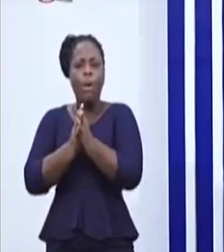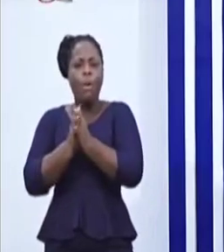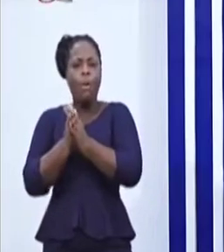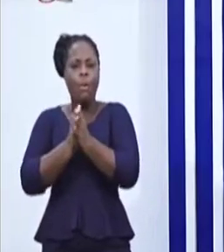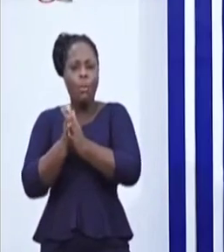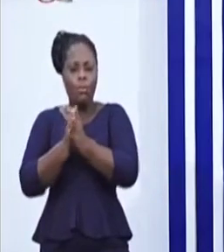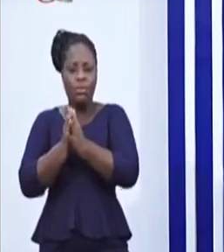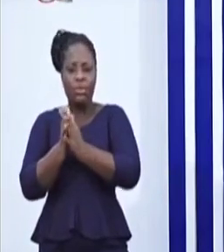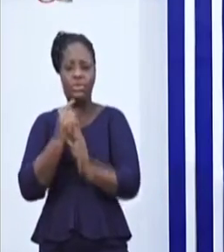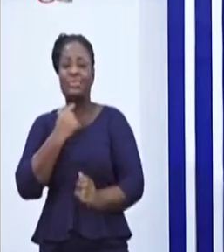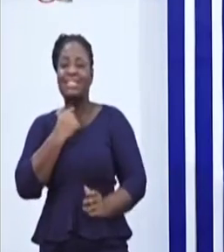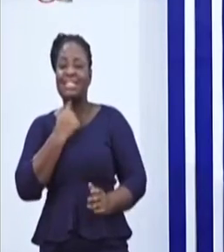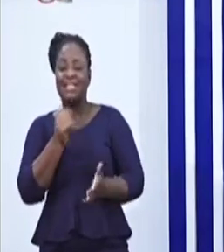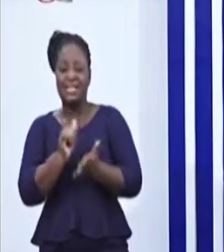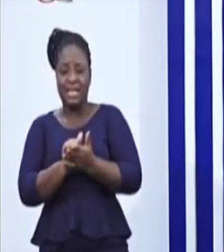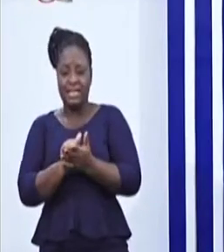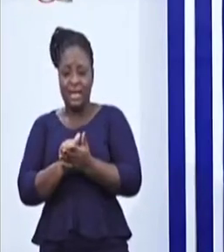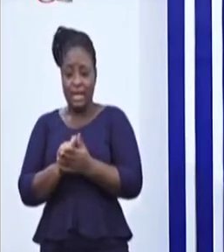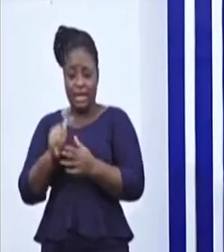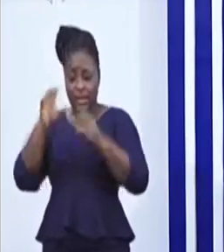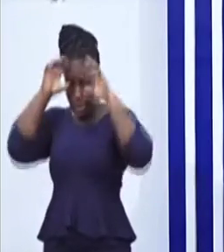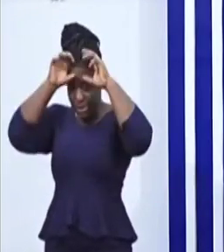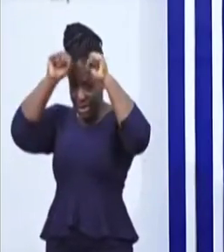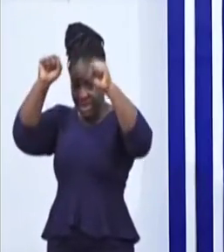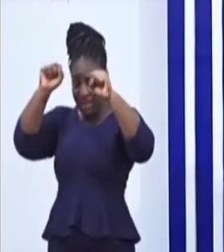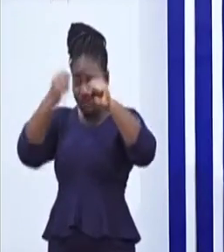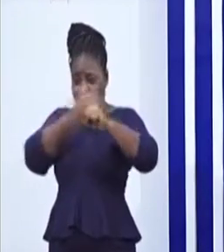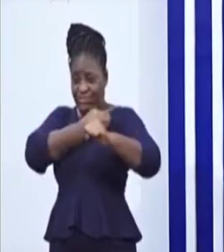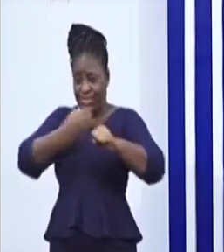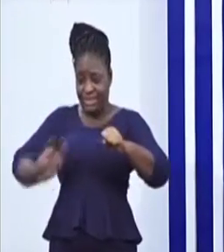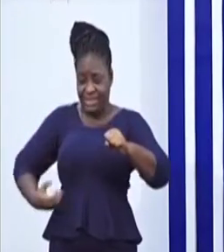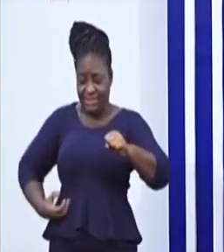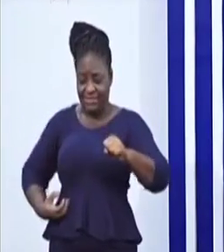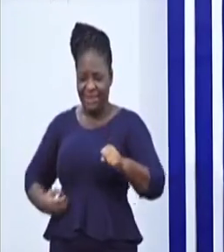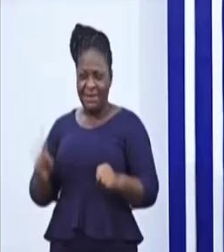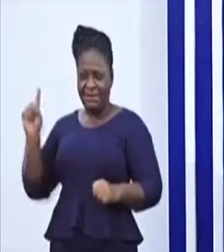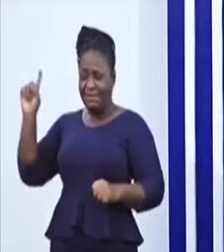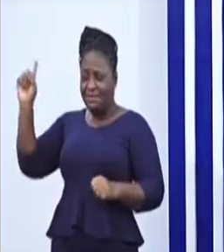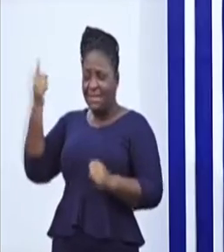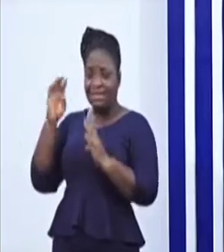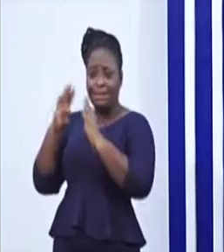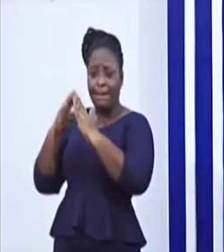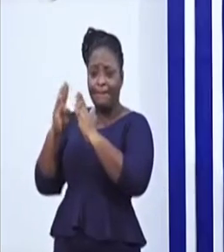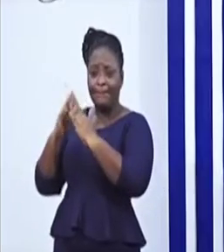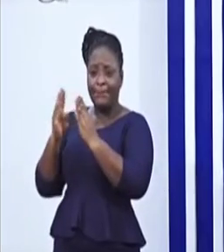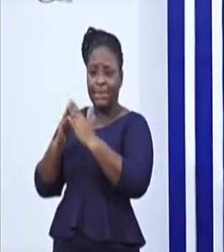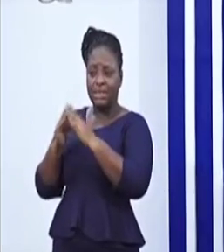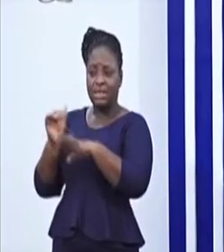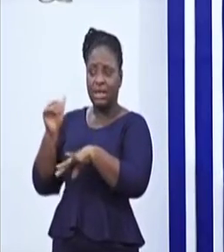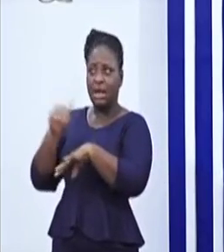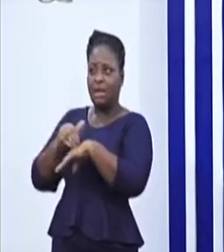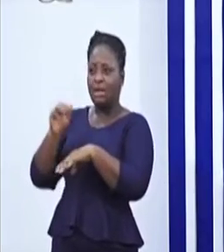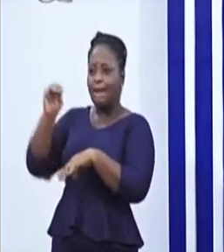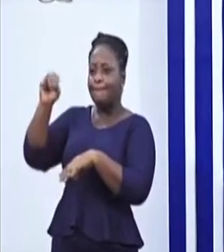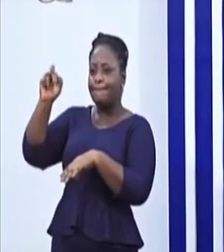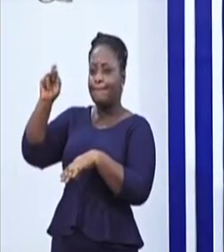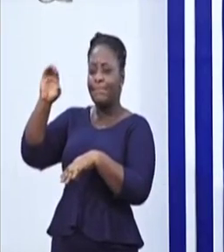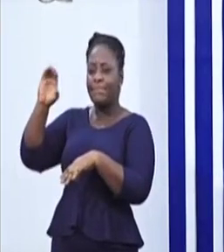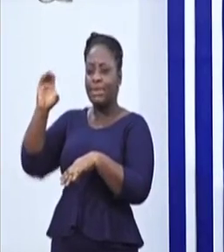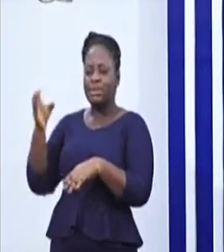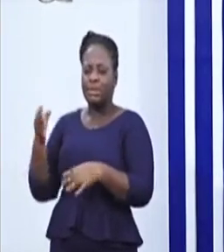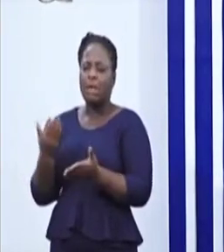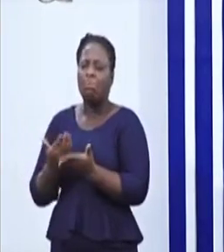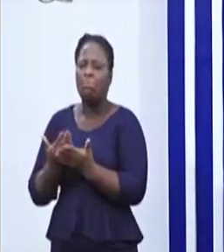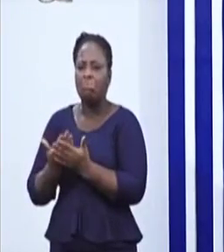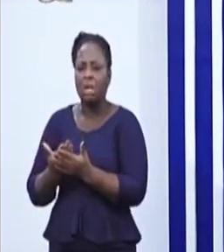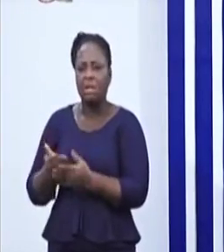Chiefs, Togba Fede, the 14th, during their first meeting held in March, urged chiefs